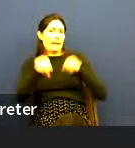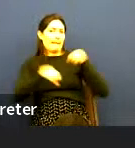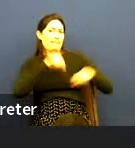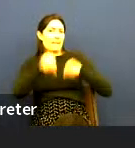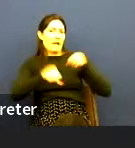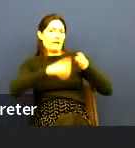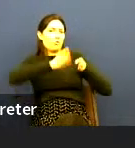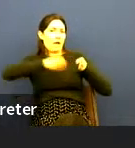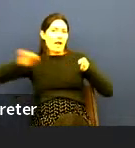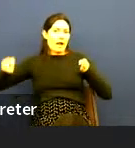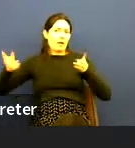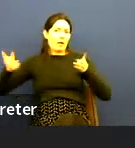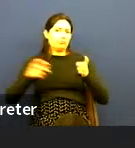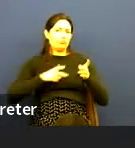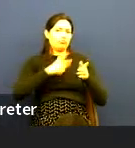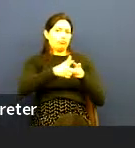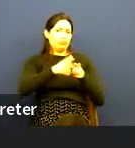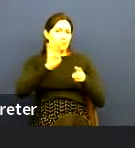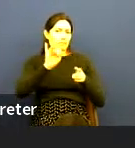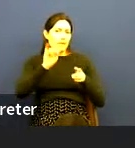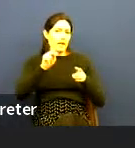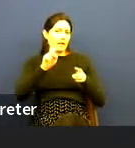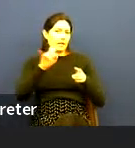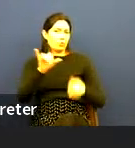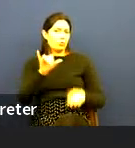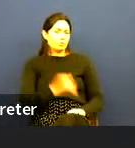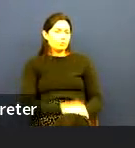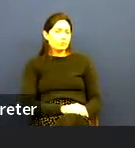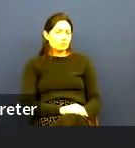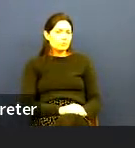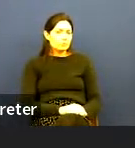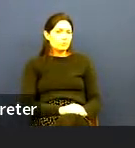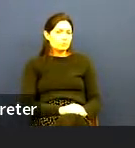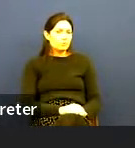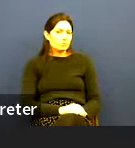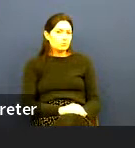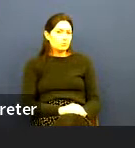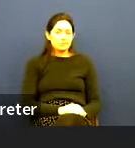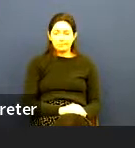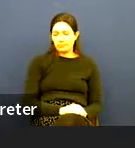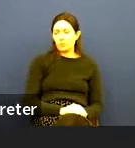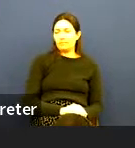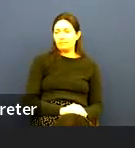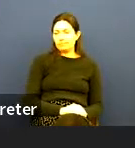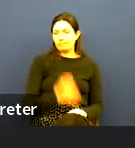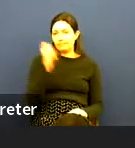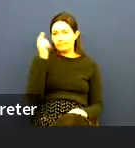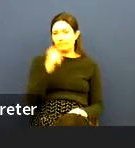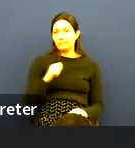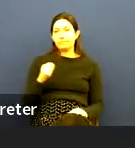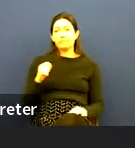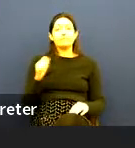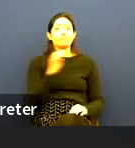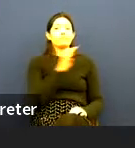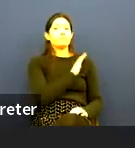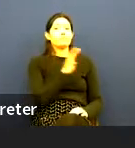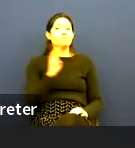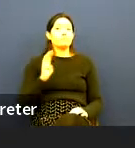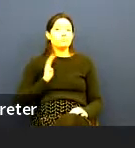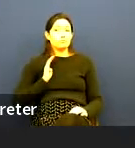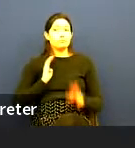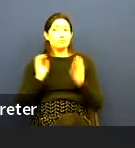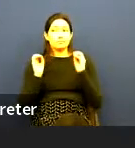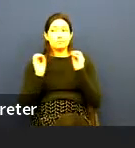Thank you. Any other questions from the town board?